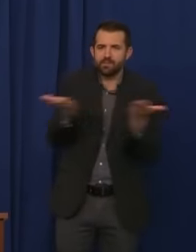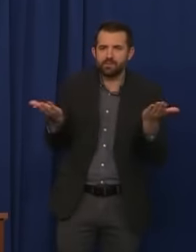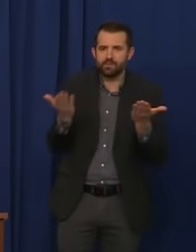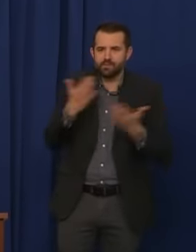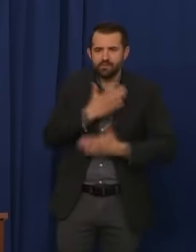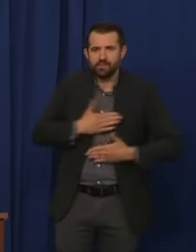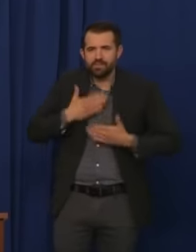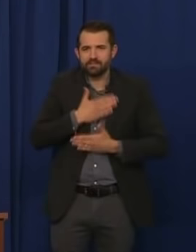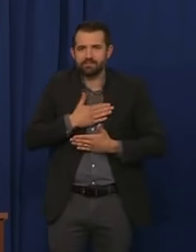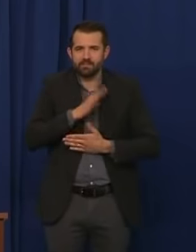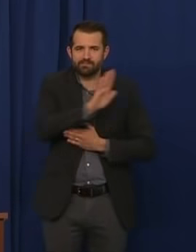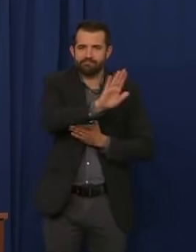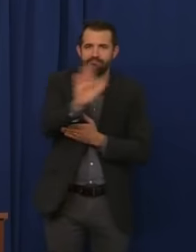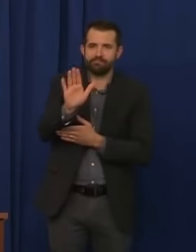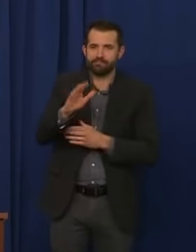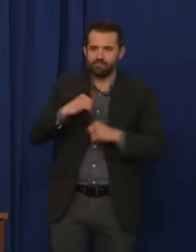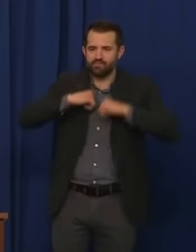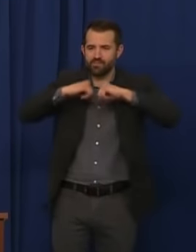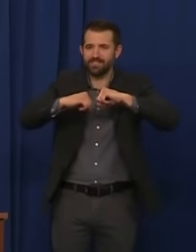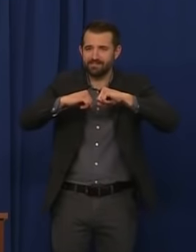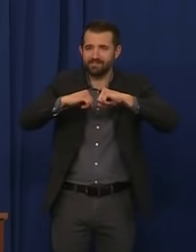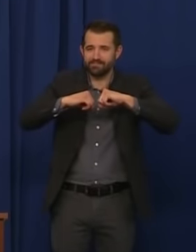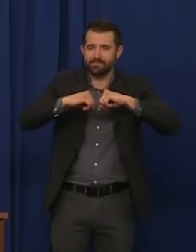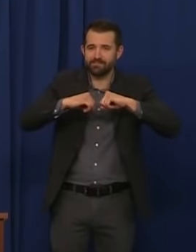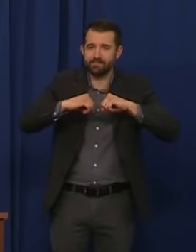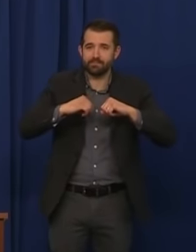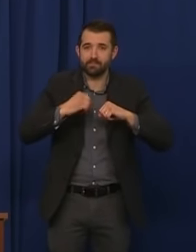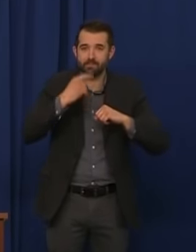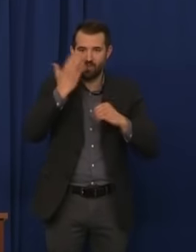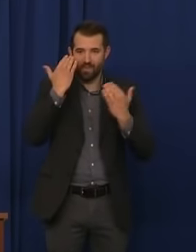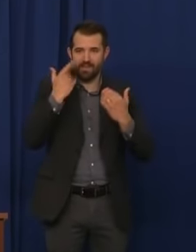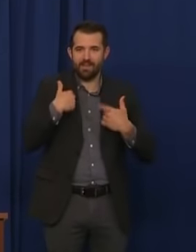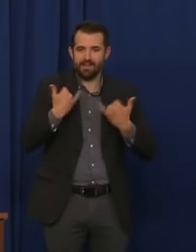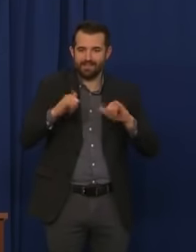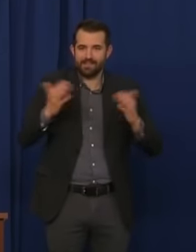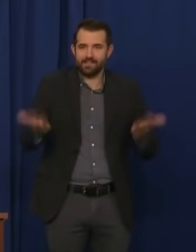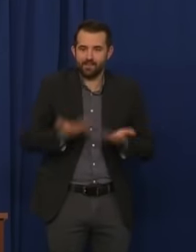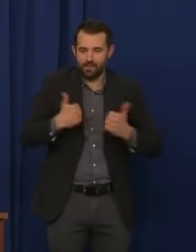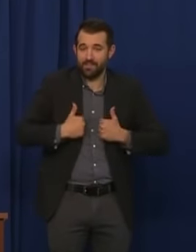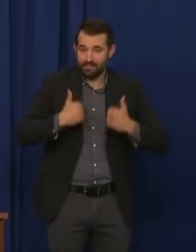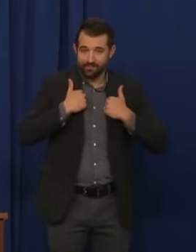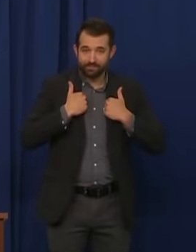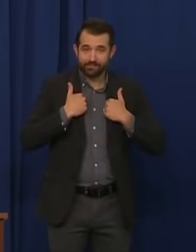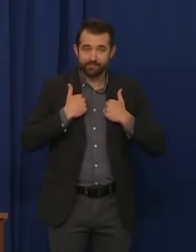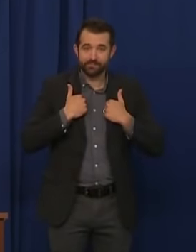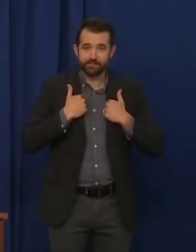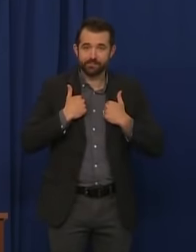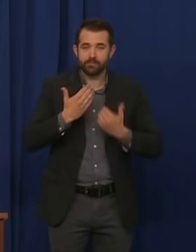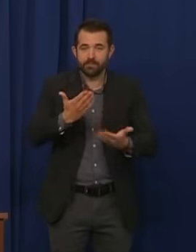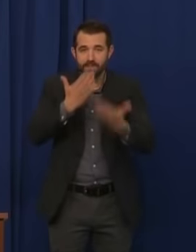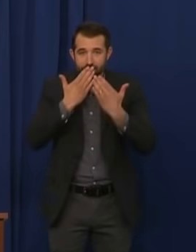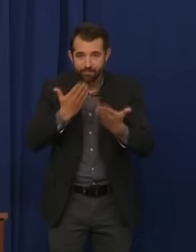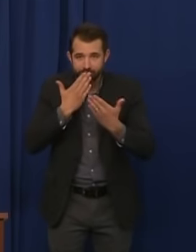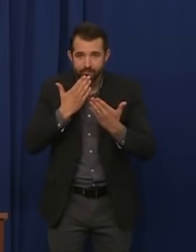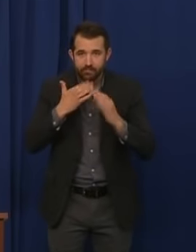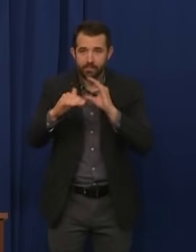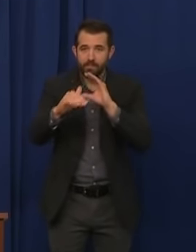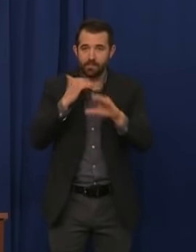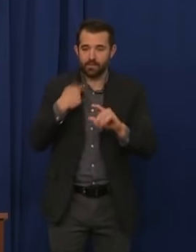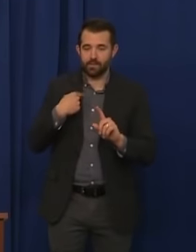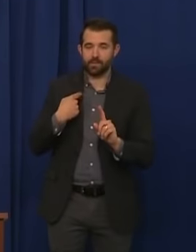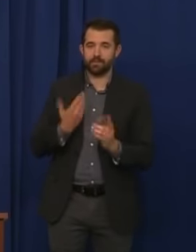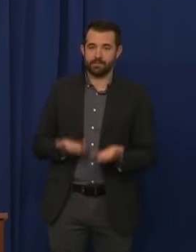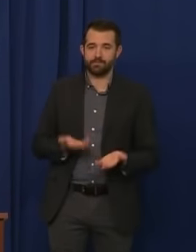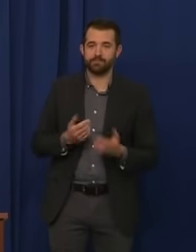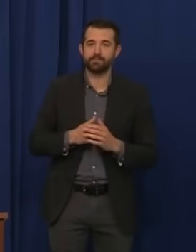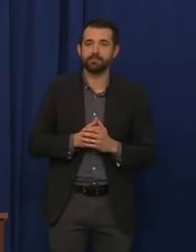our protection." I thank the gentleman for his words, and I want to assure the Maine people that, again, all